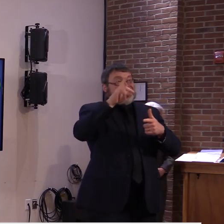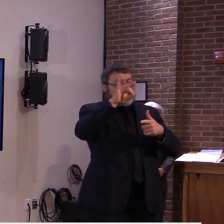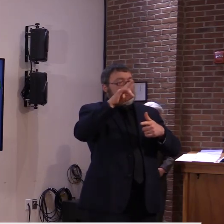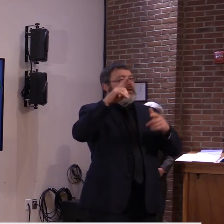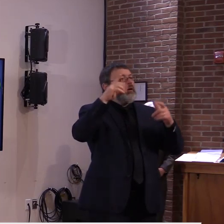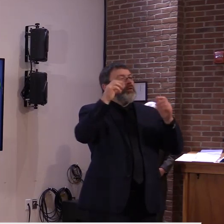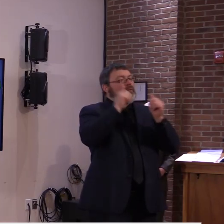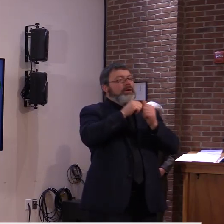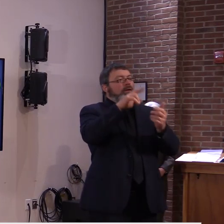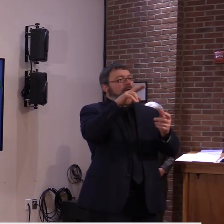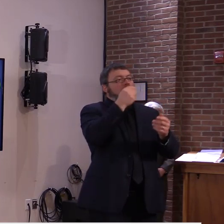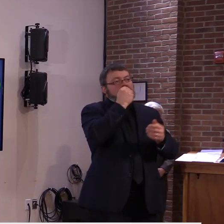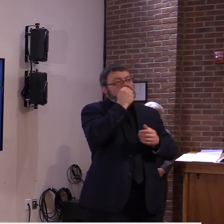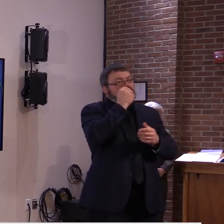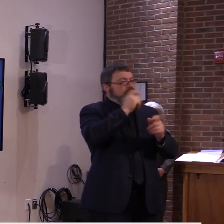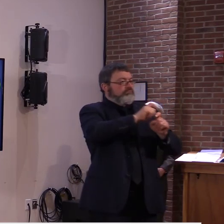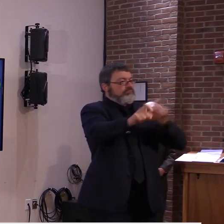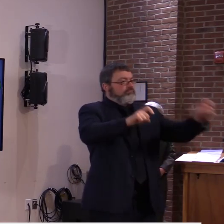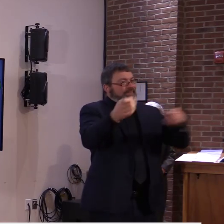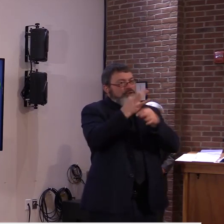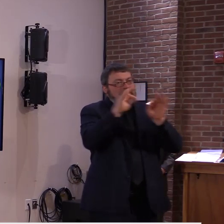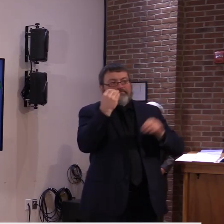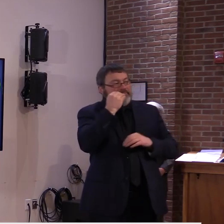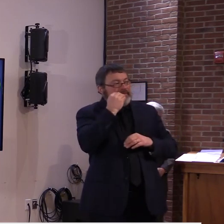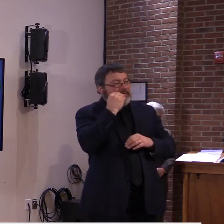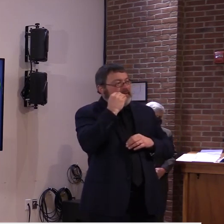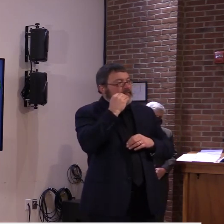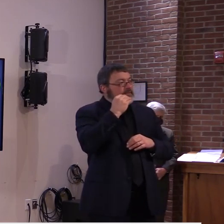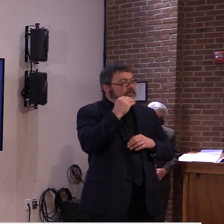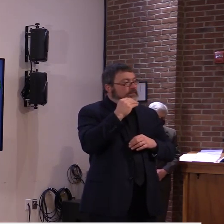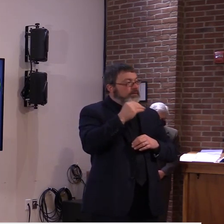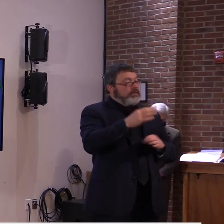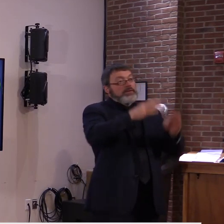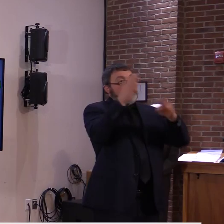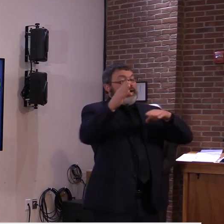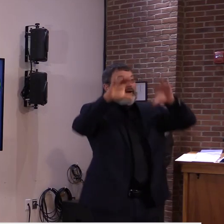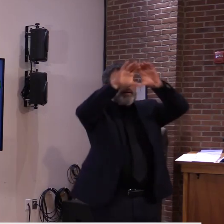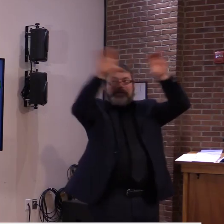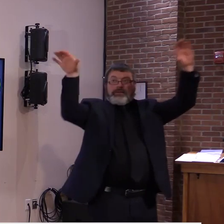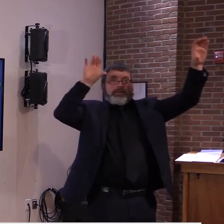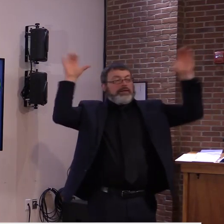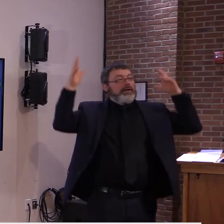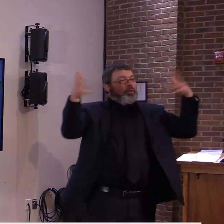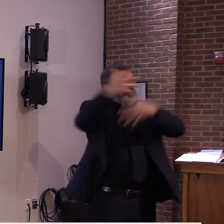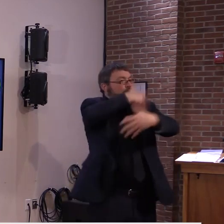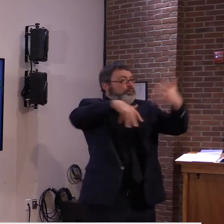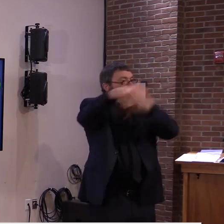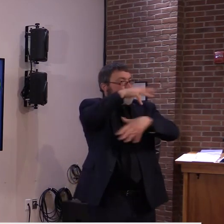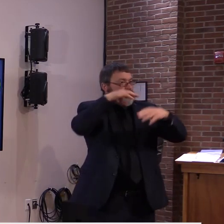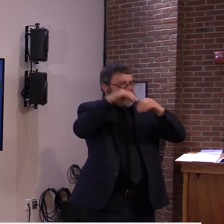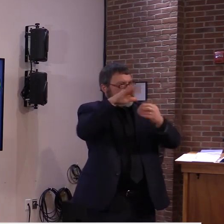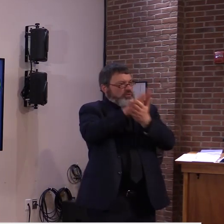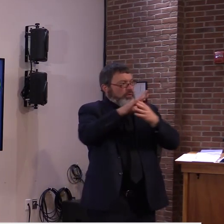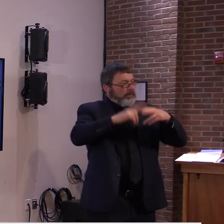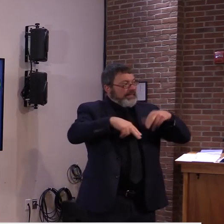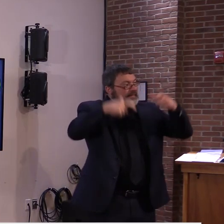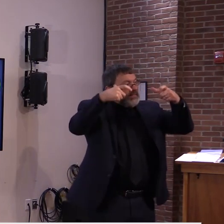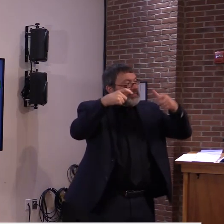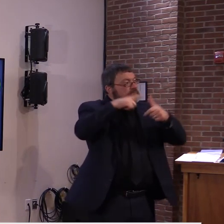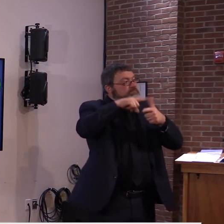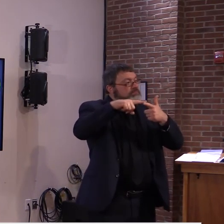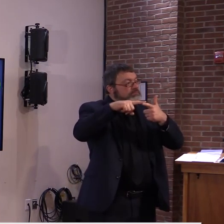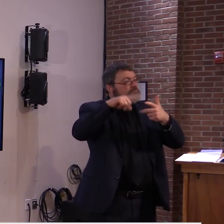them, so the focus with CRF funding in schools has been to basically use those funds to reopen schools and address issues like HVAC and some of